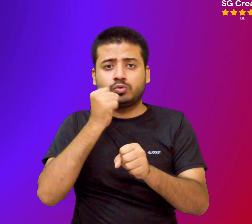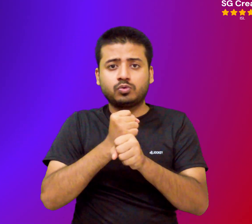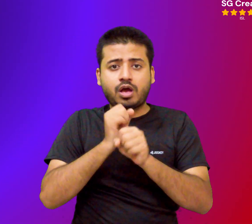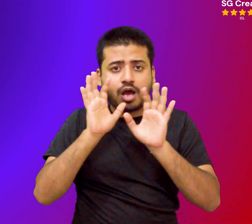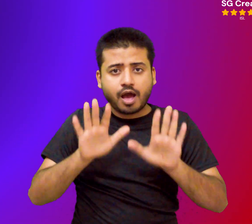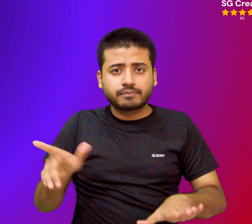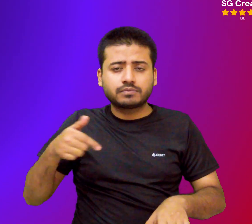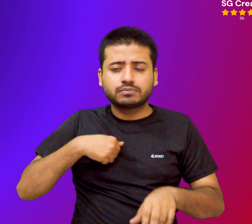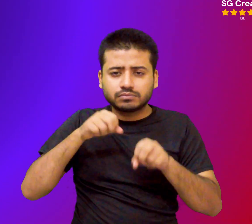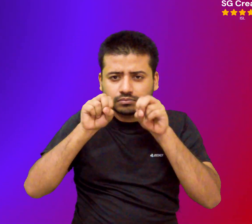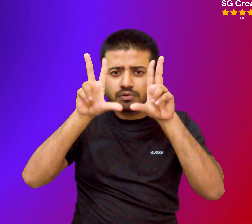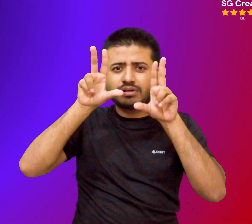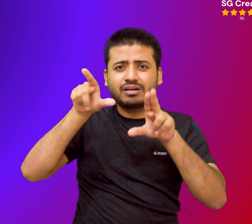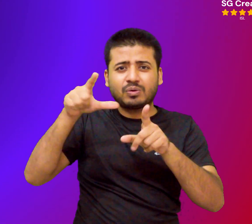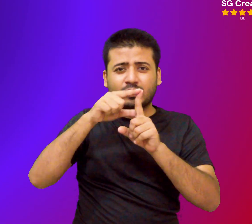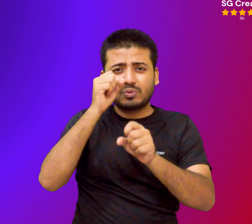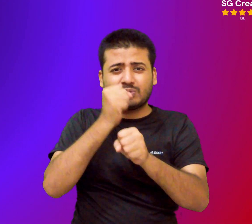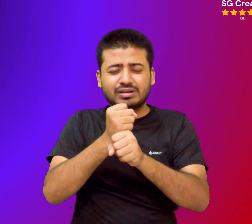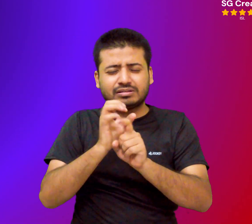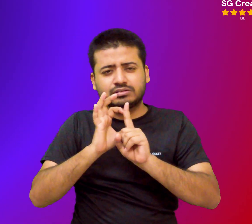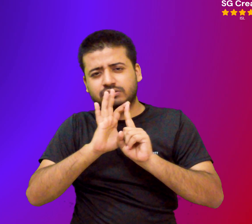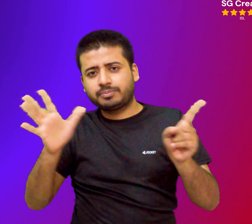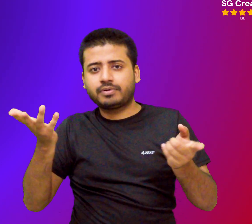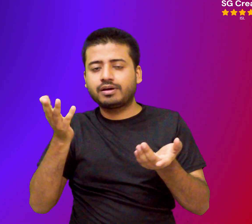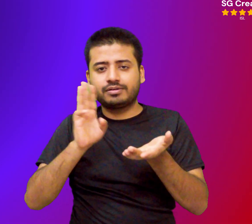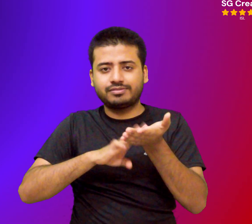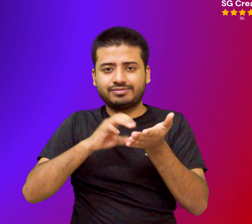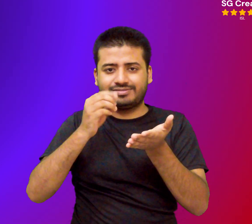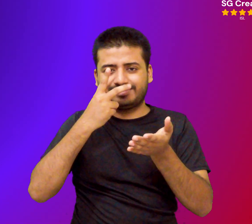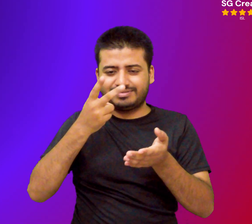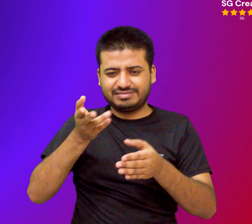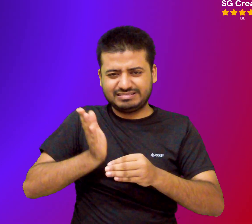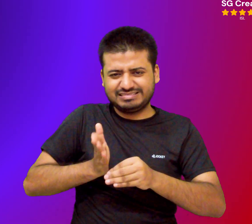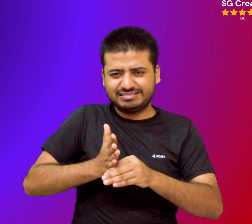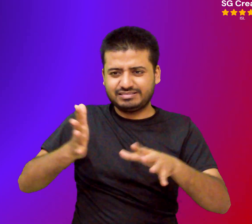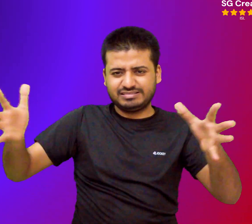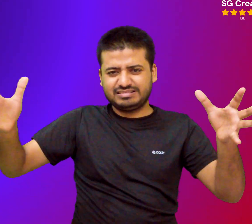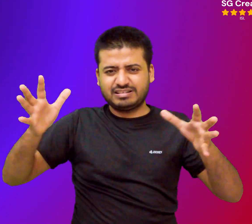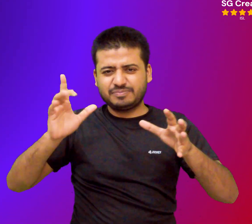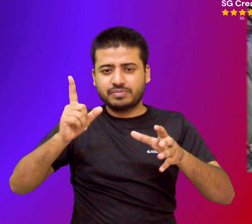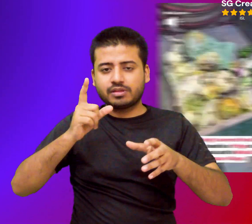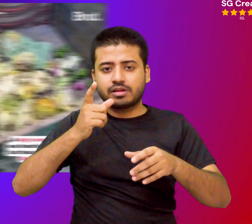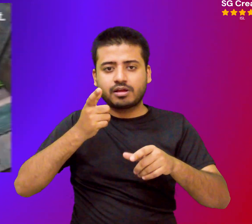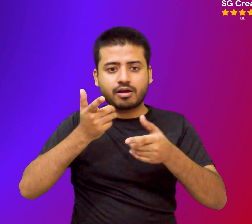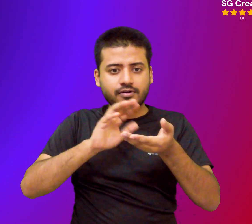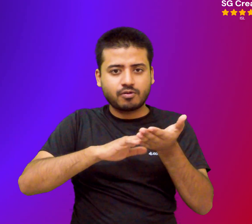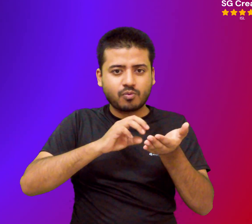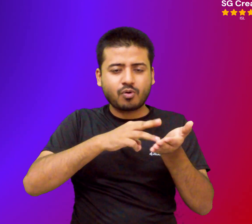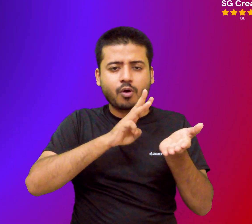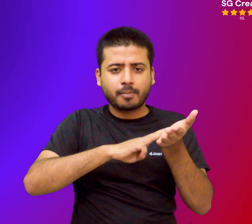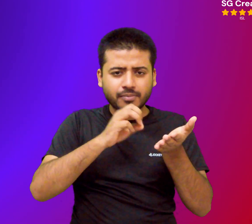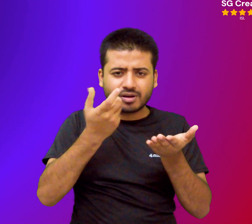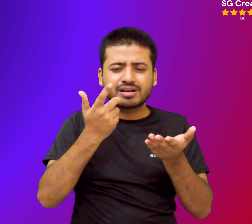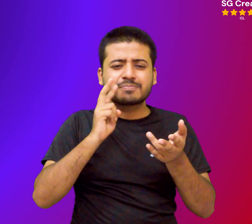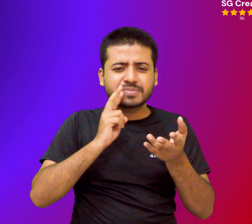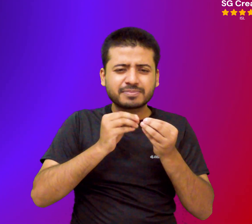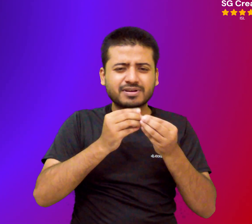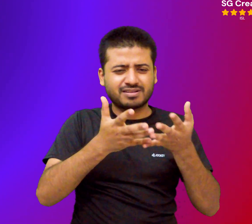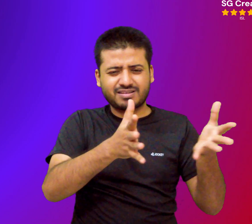head in a refrigerator at a momo and spring roll factory. The factory, located in Matar village, had been supplying these